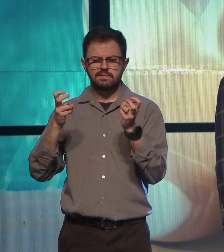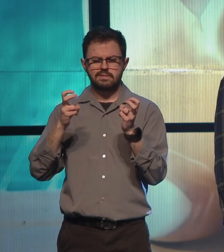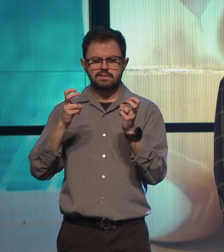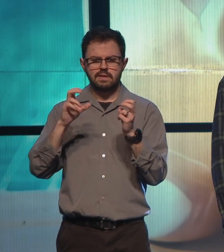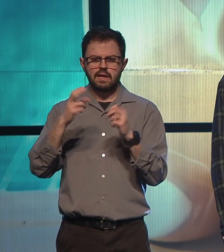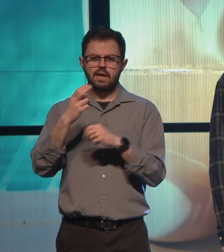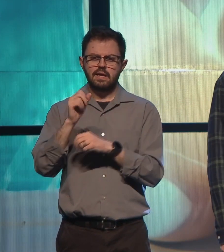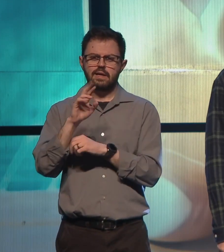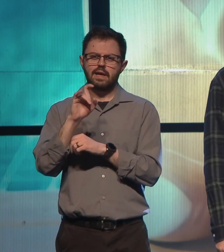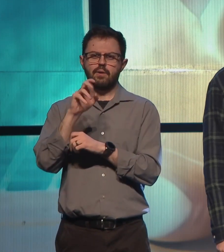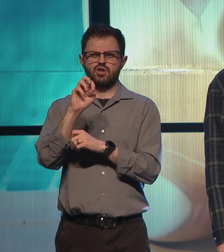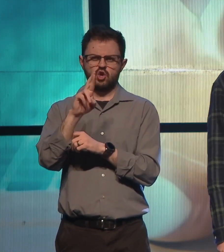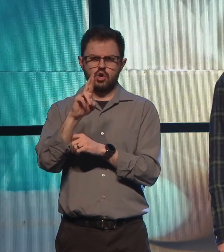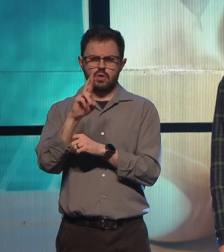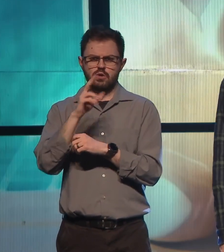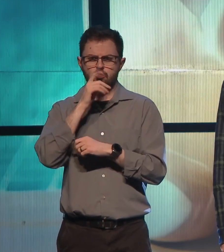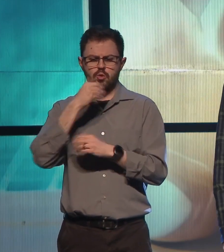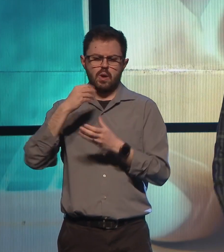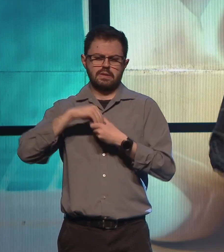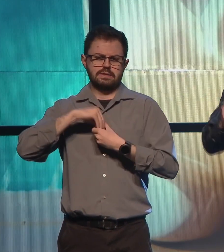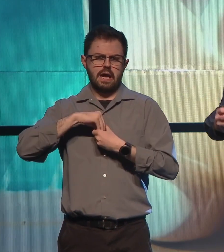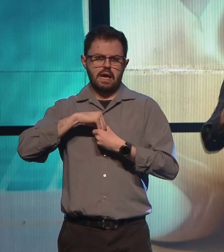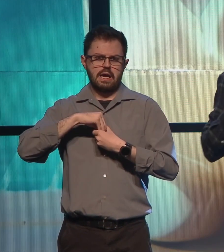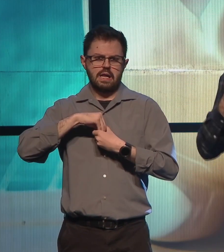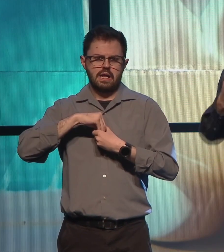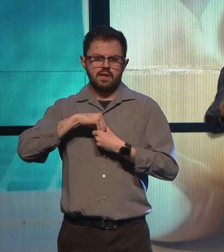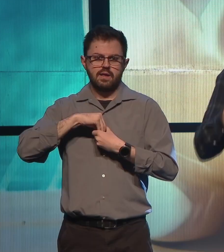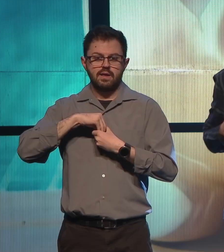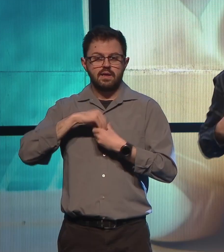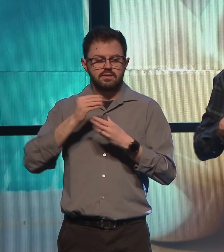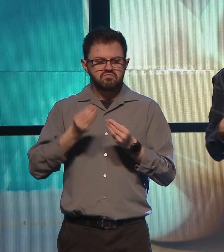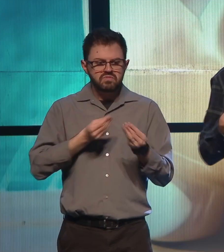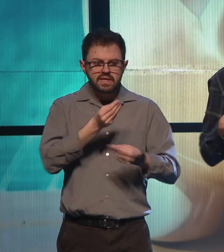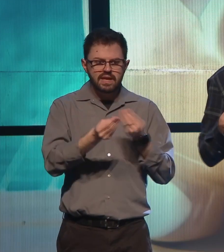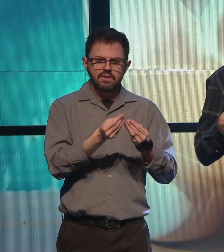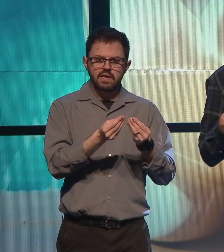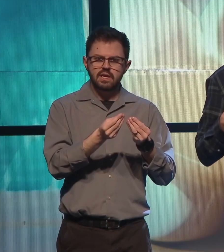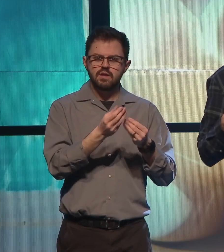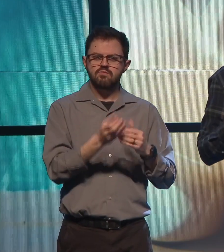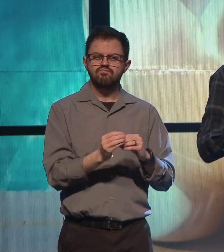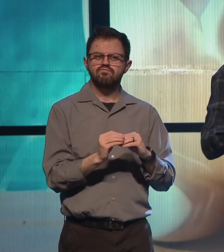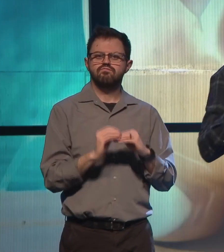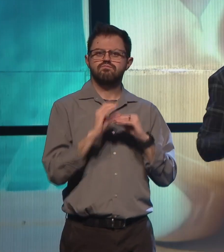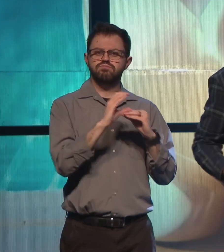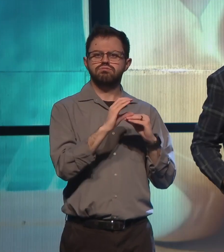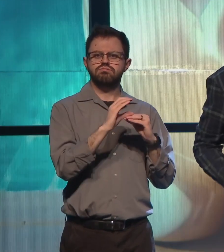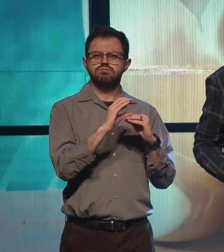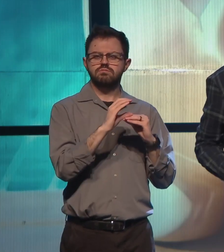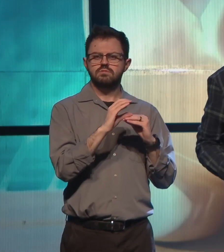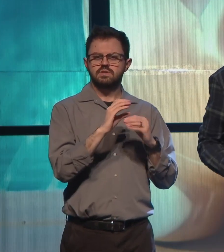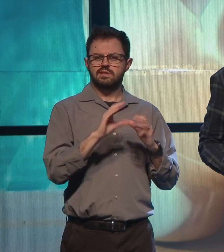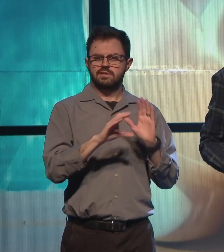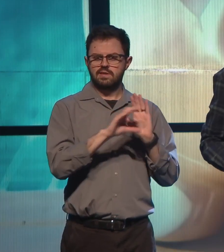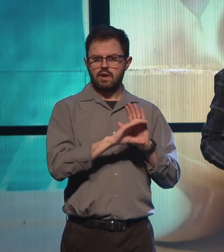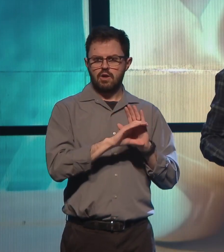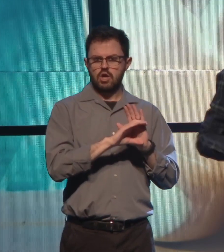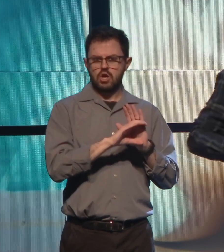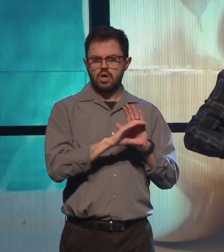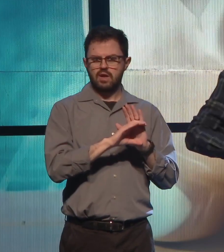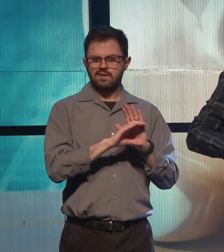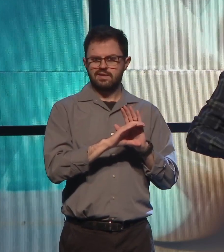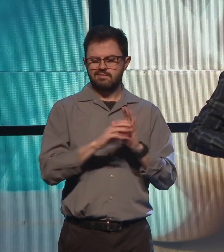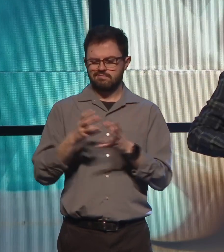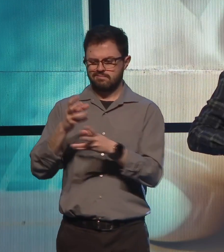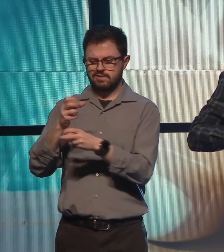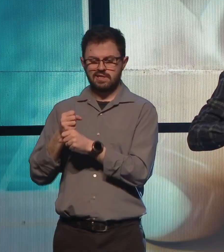the thing, like here's what's powerful. Like giving builds and adds character. Receiving